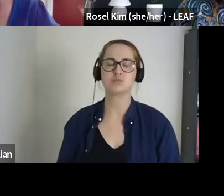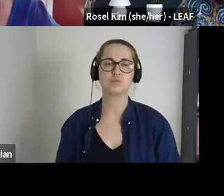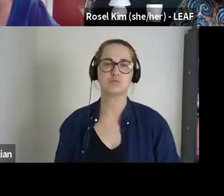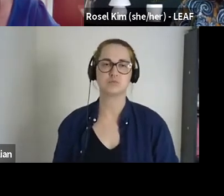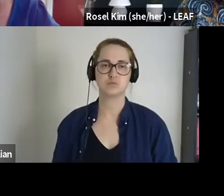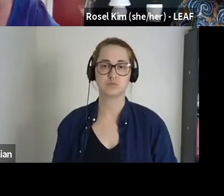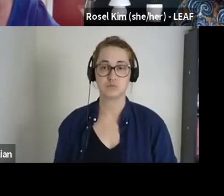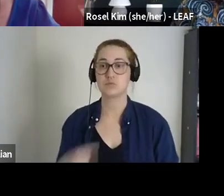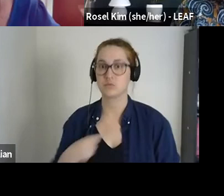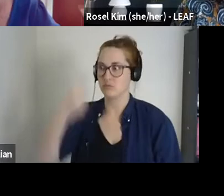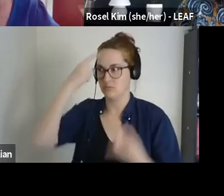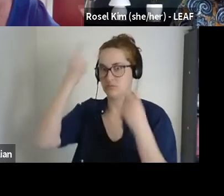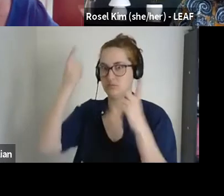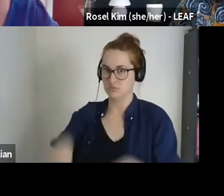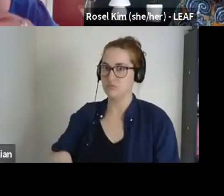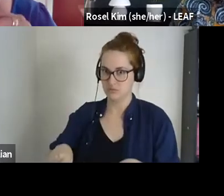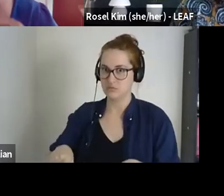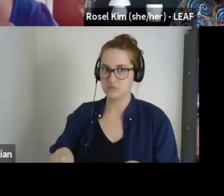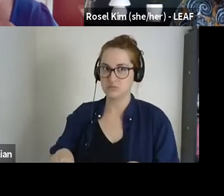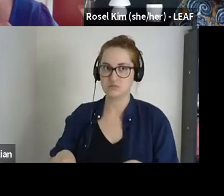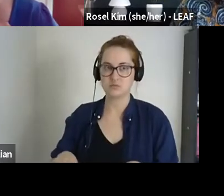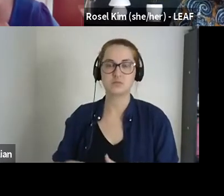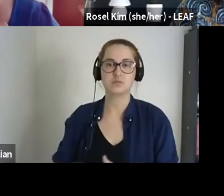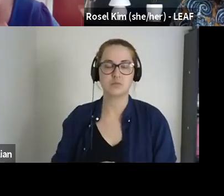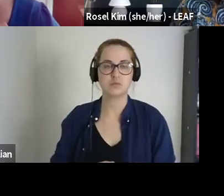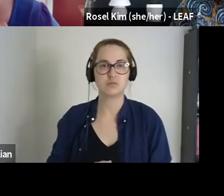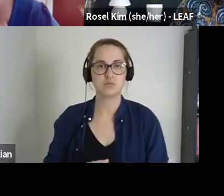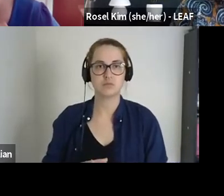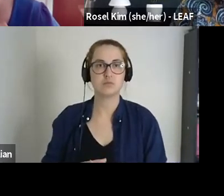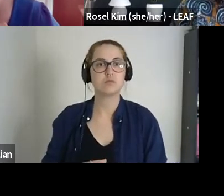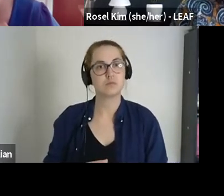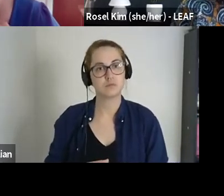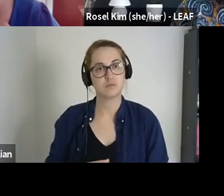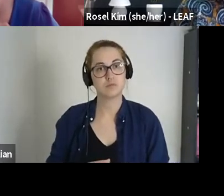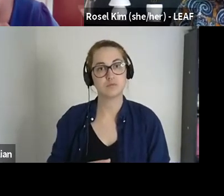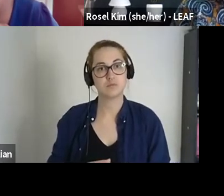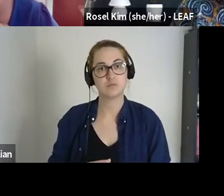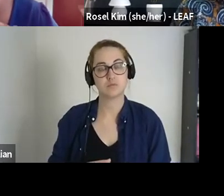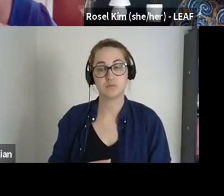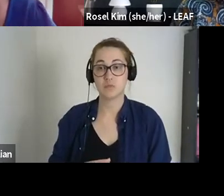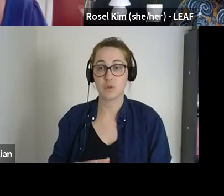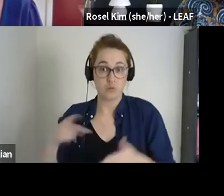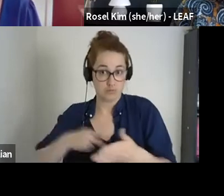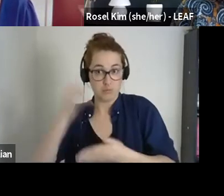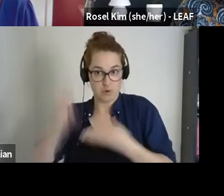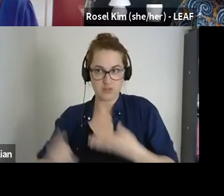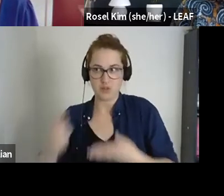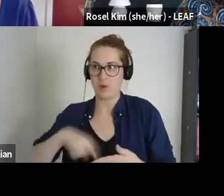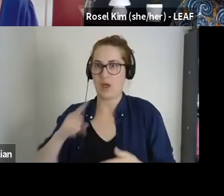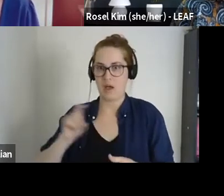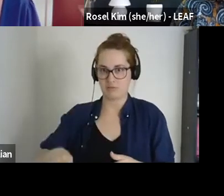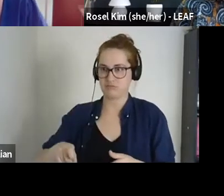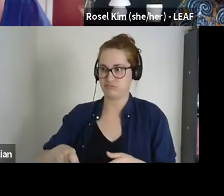mean, I completely agree that, you know, we have to seek out and really create projects and work